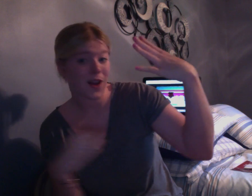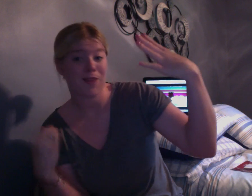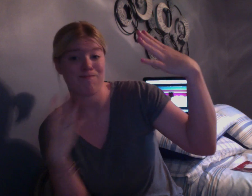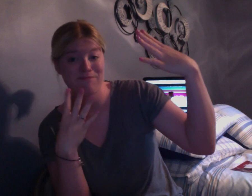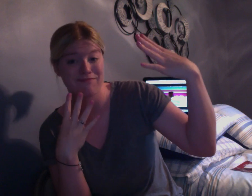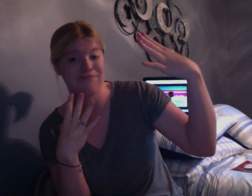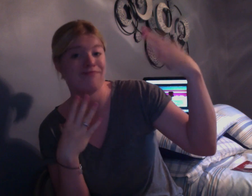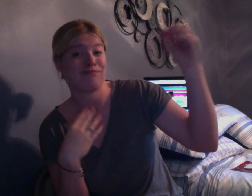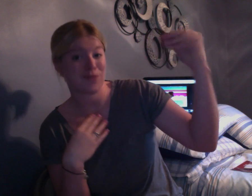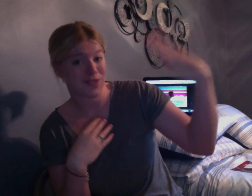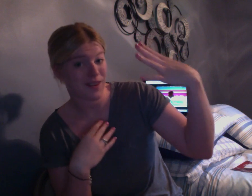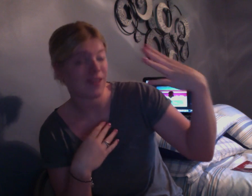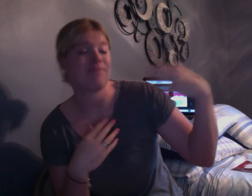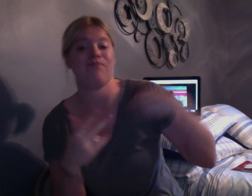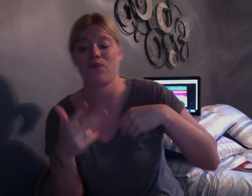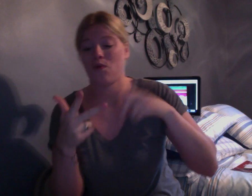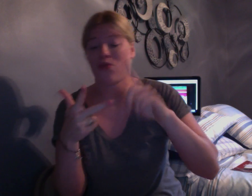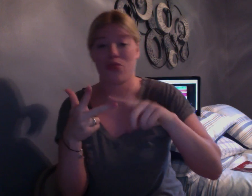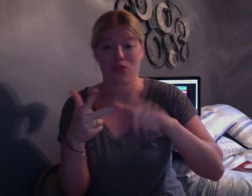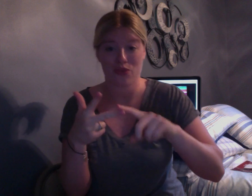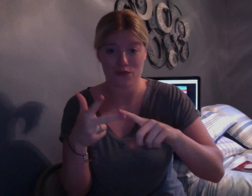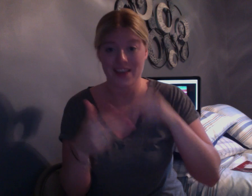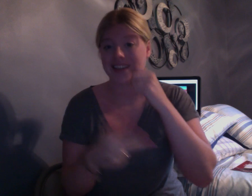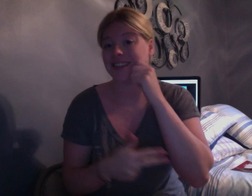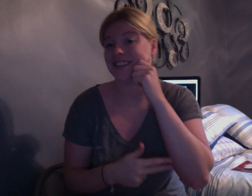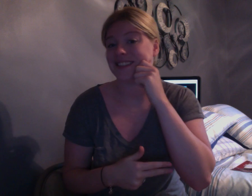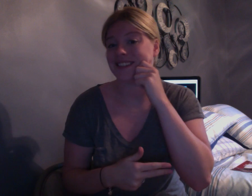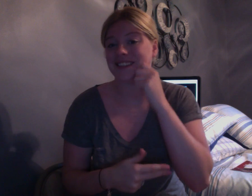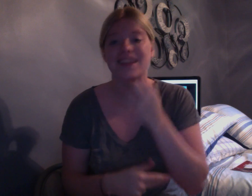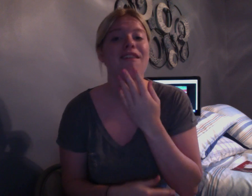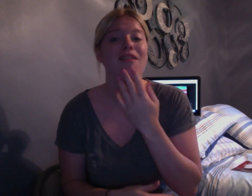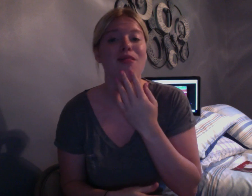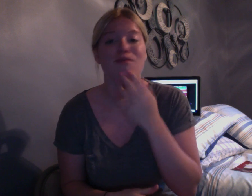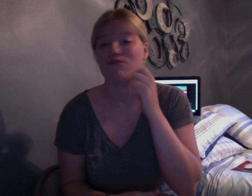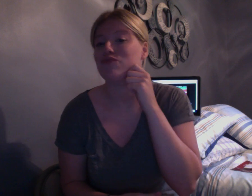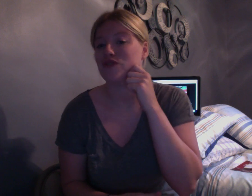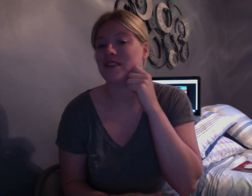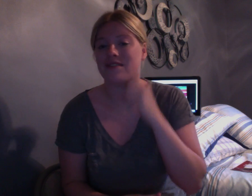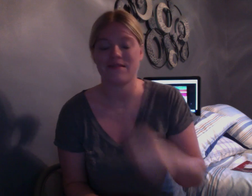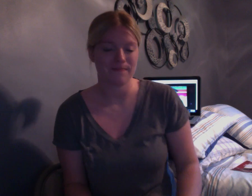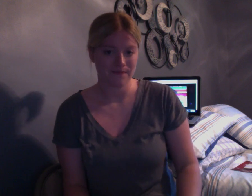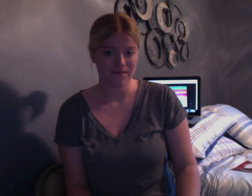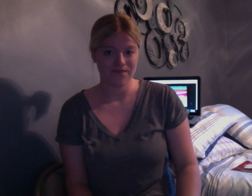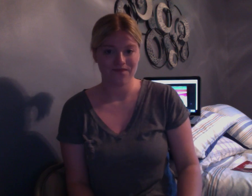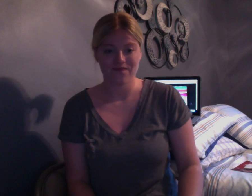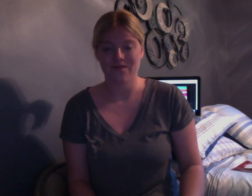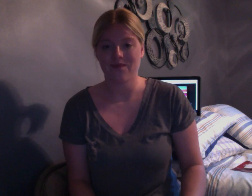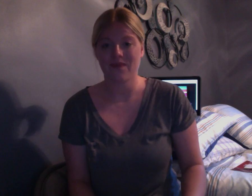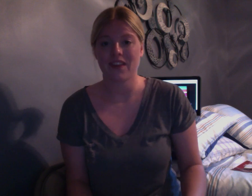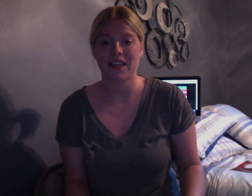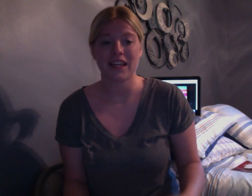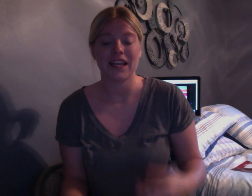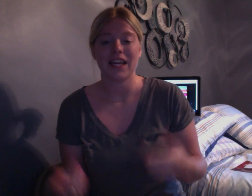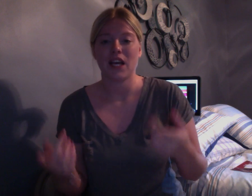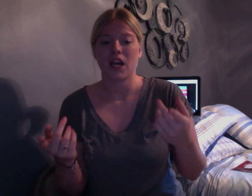malignant. A malignant tumor is considered a cancer and should be removed to prevent the possible invasion and destruction of surrounding normal